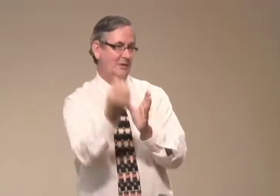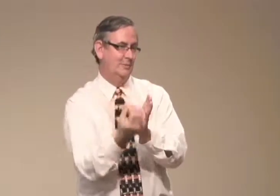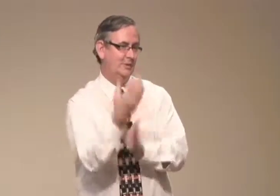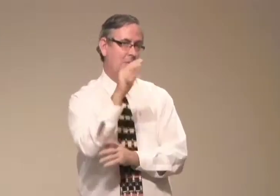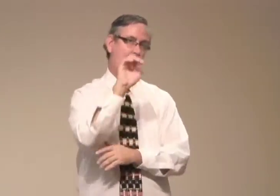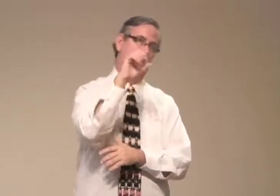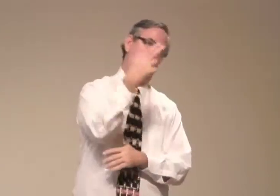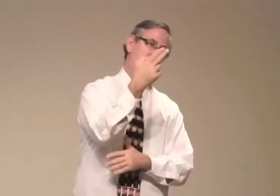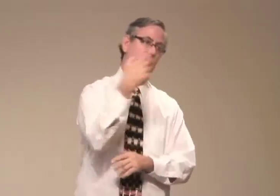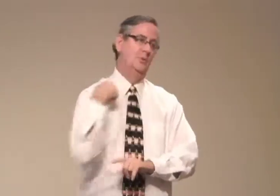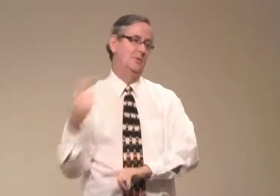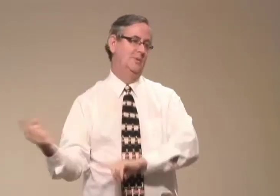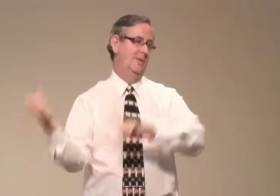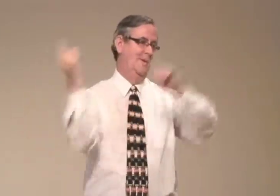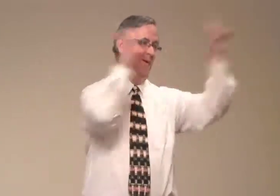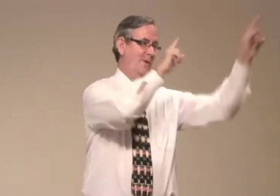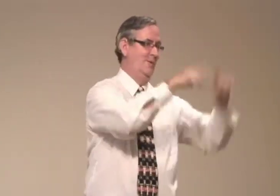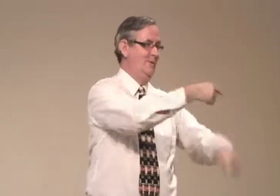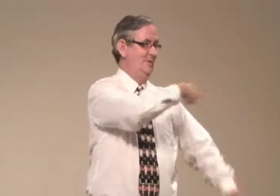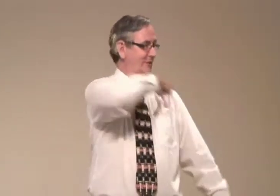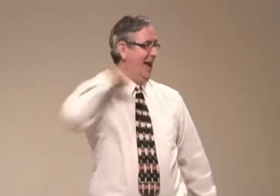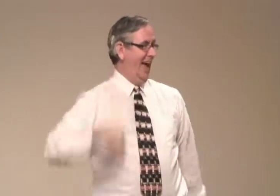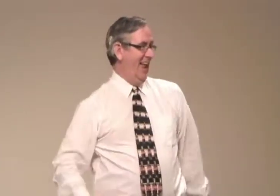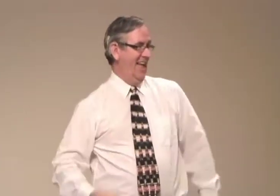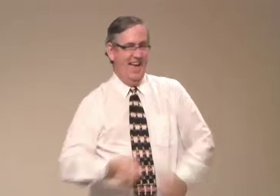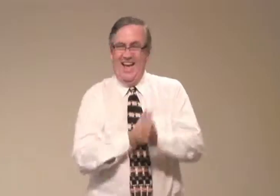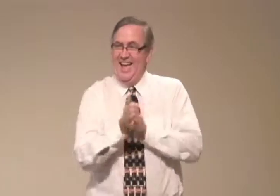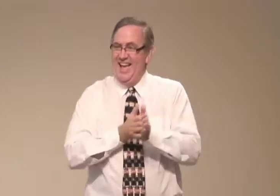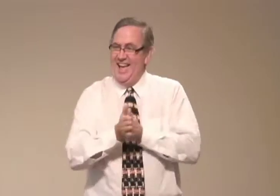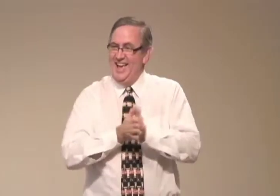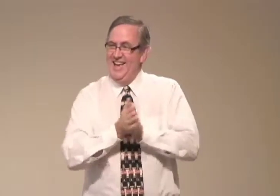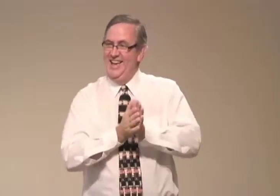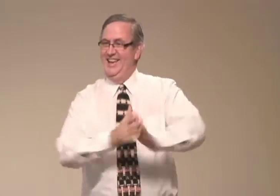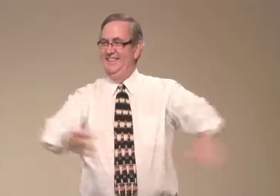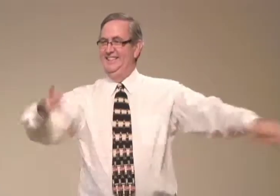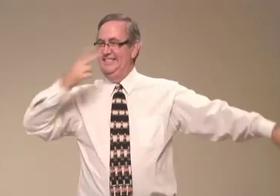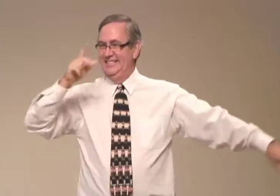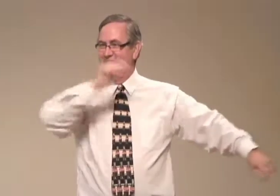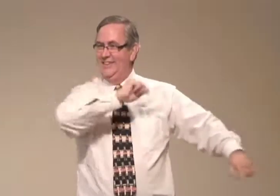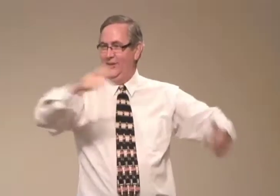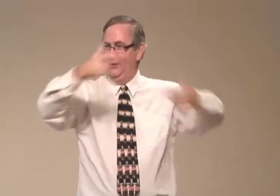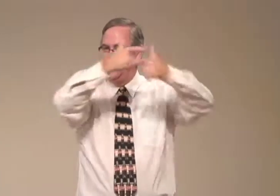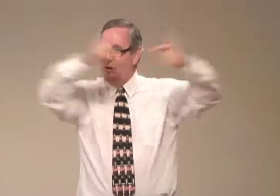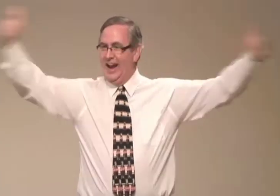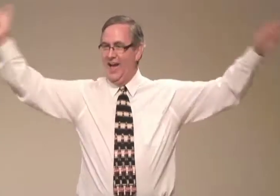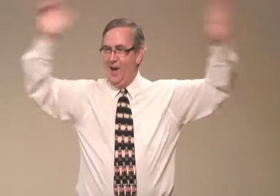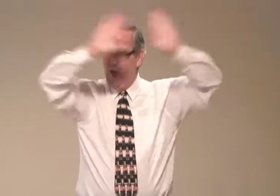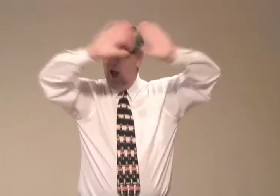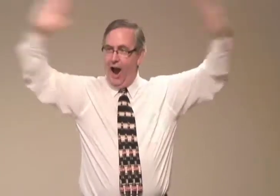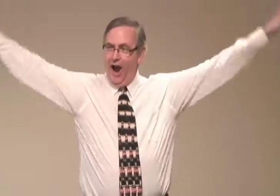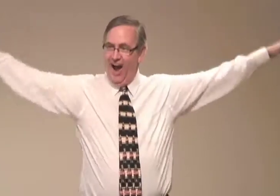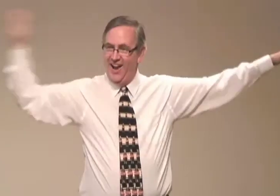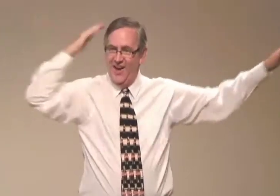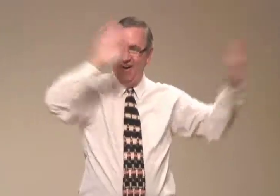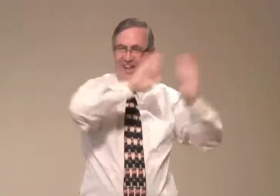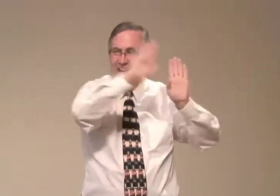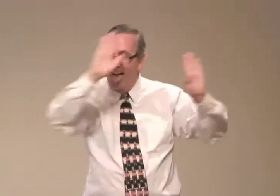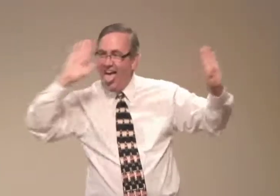willing, in spring, somewhere around March, we should be going to China. We're really excited about that. We're going to go see the Great